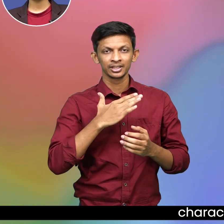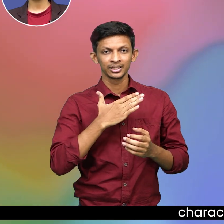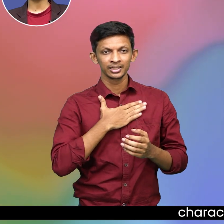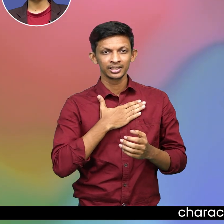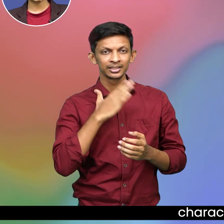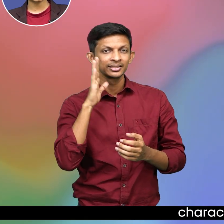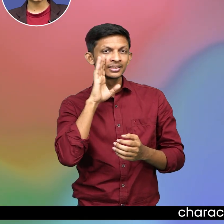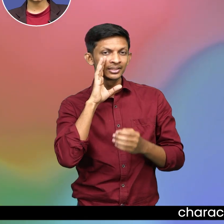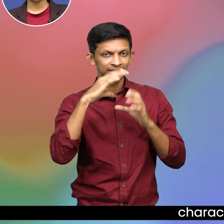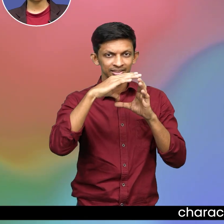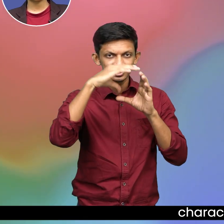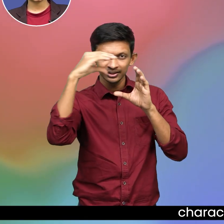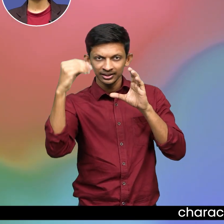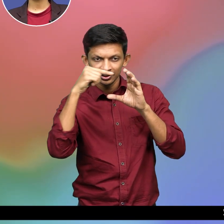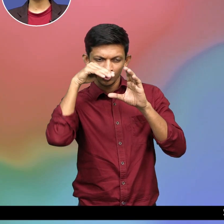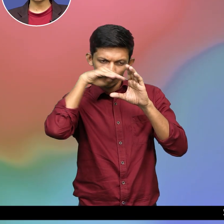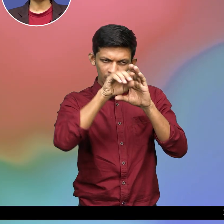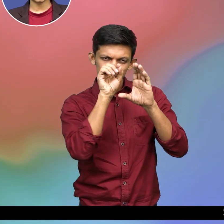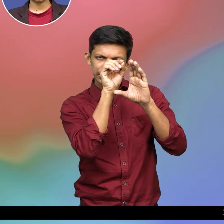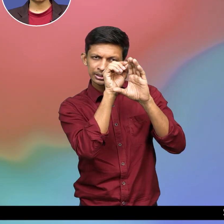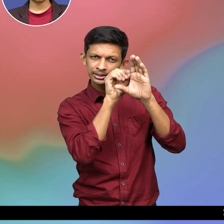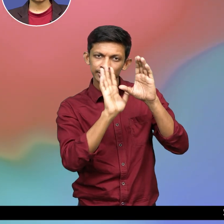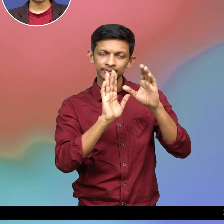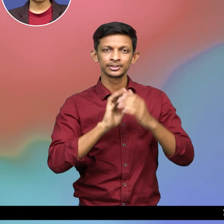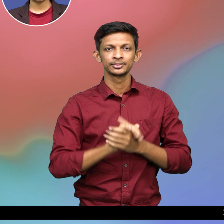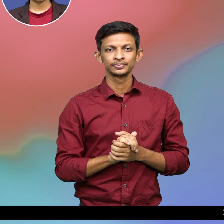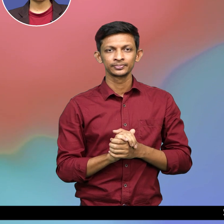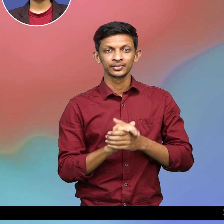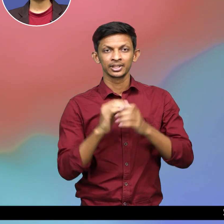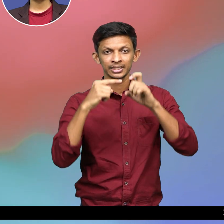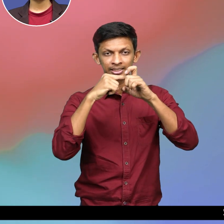Characteristics, features: stomata,